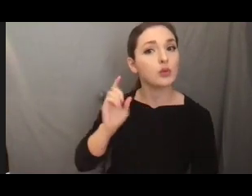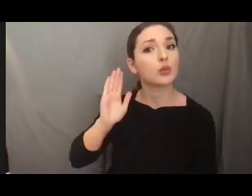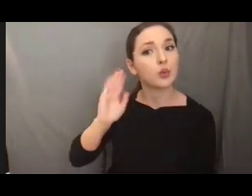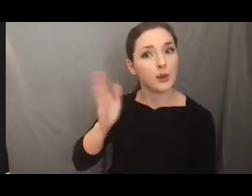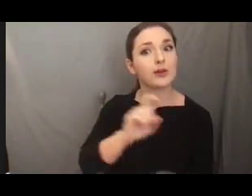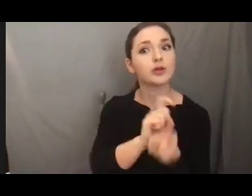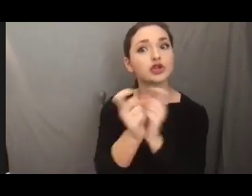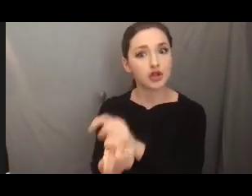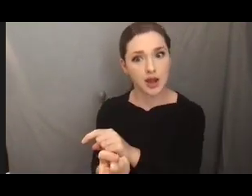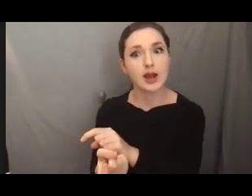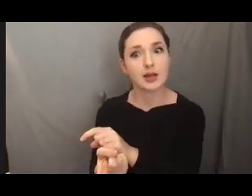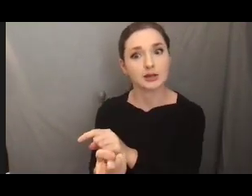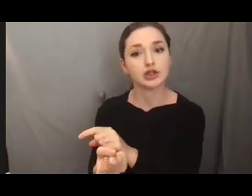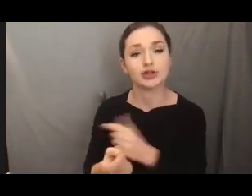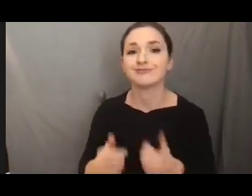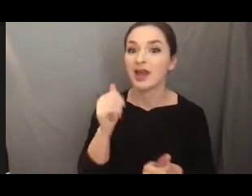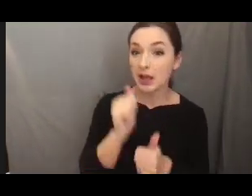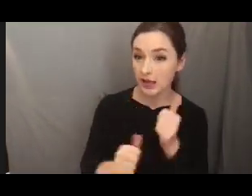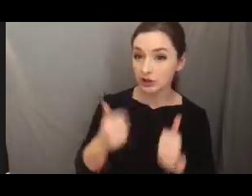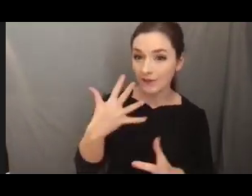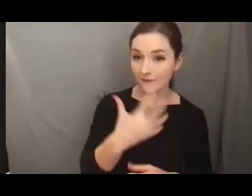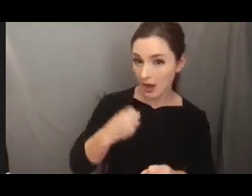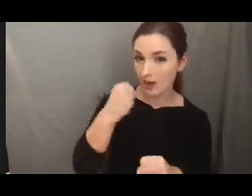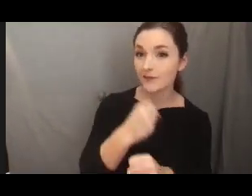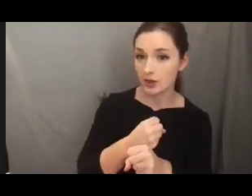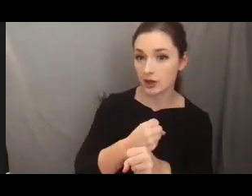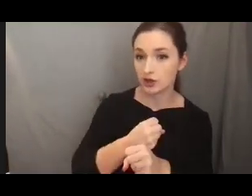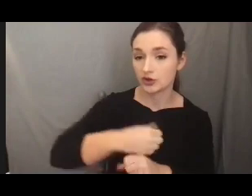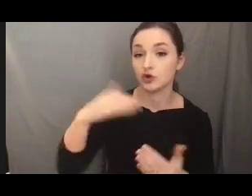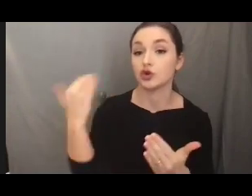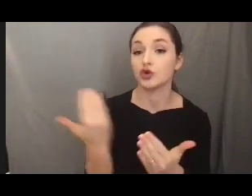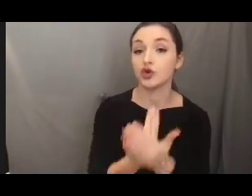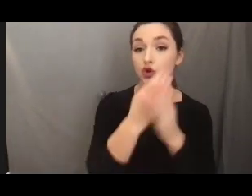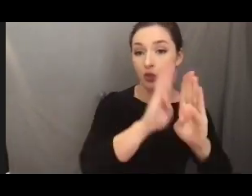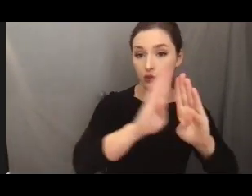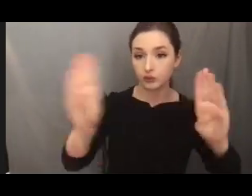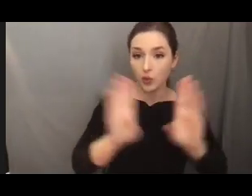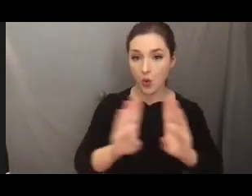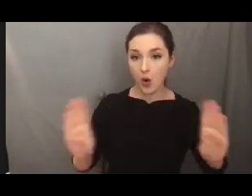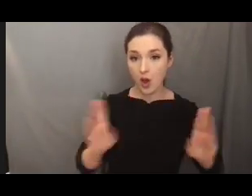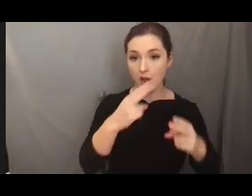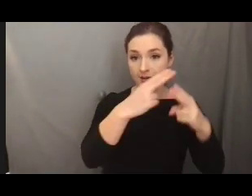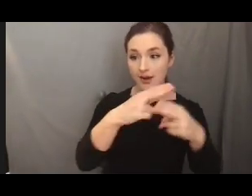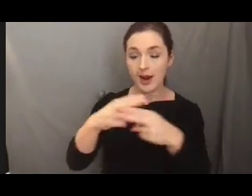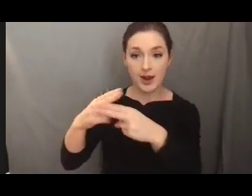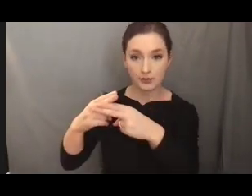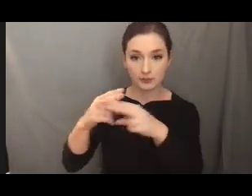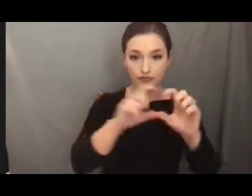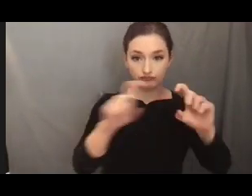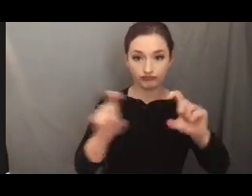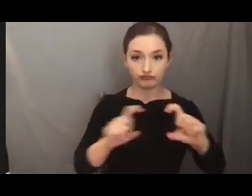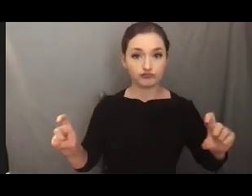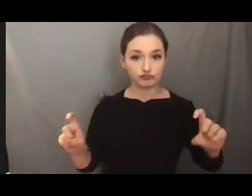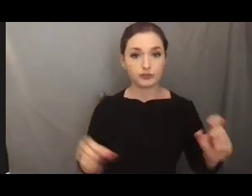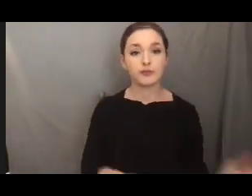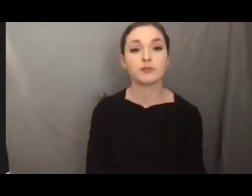And so we're way behind, but we are eventually going to add all those athletes since we opened that aren't up there. And what's going to